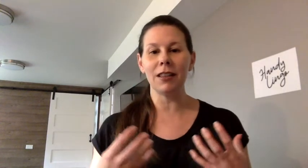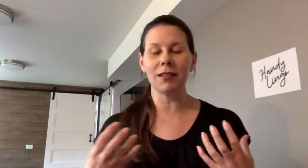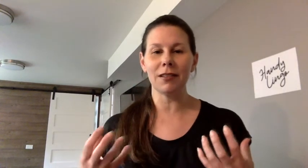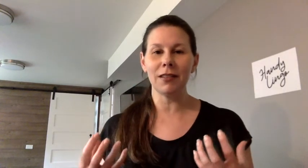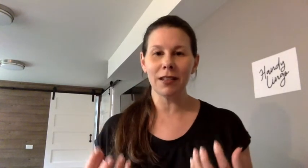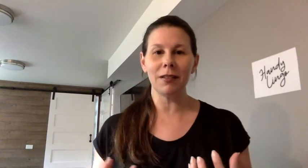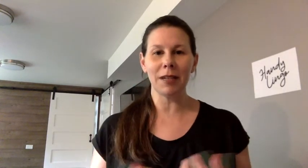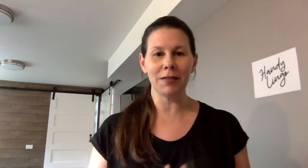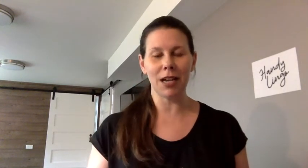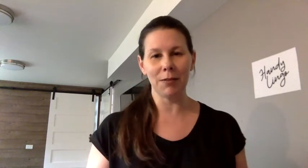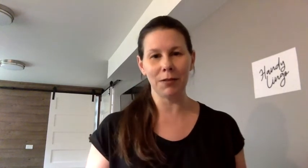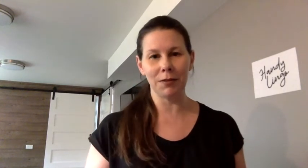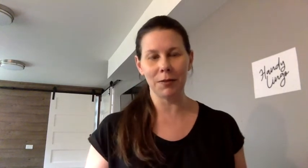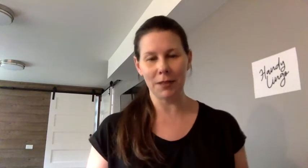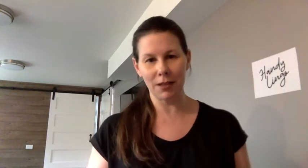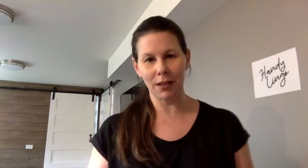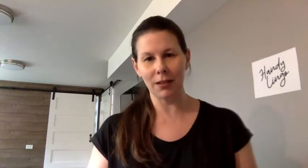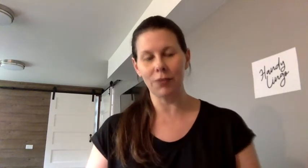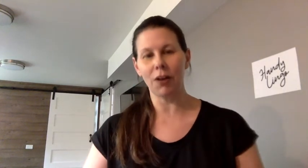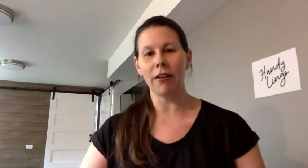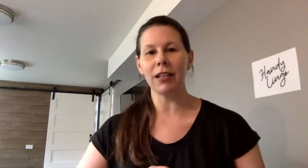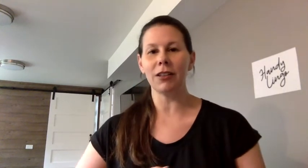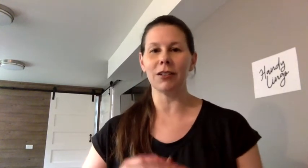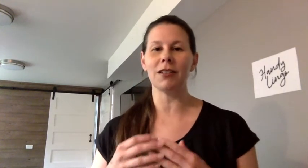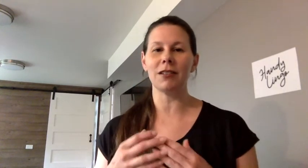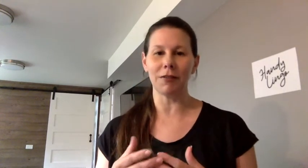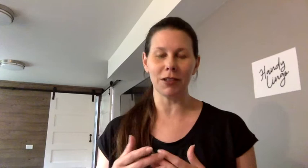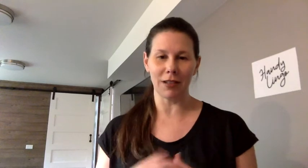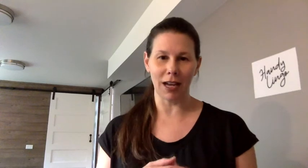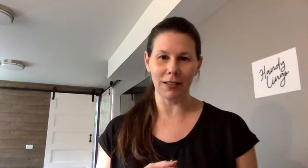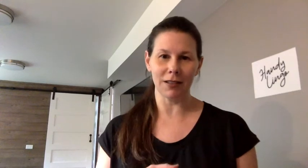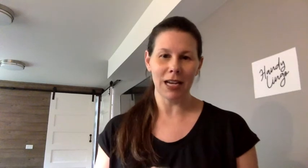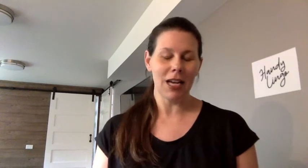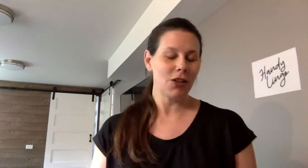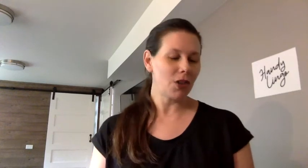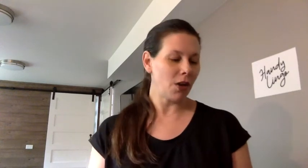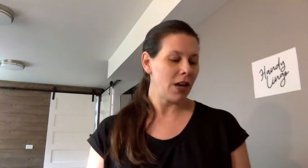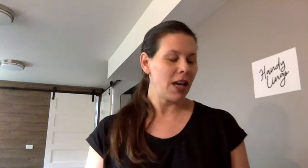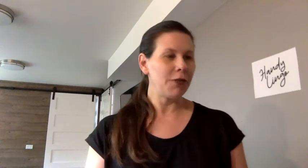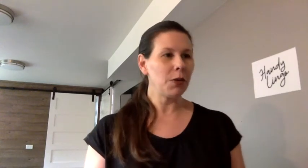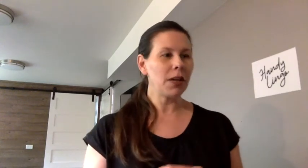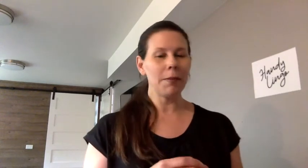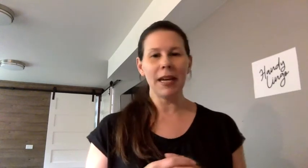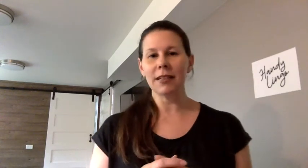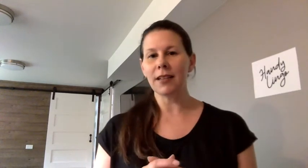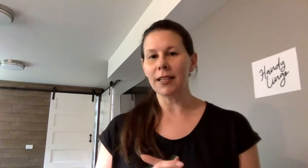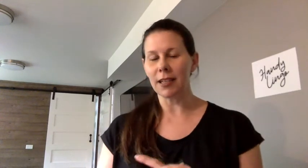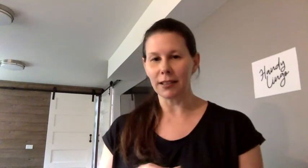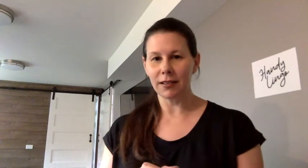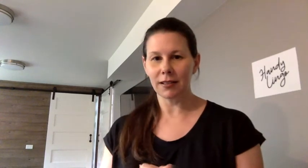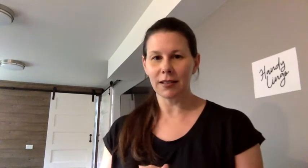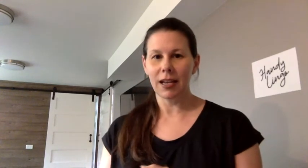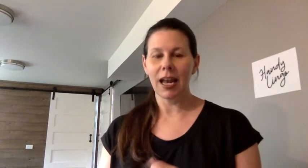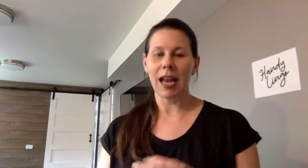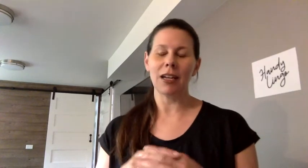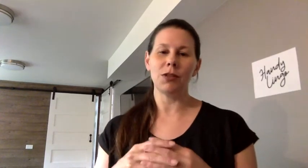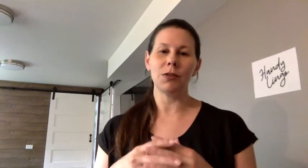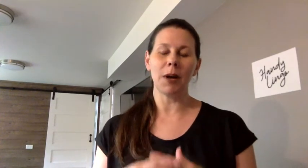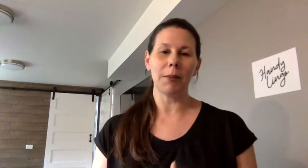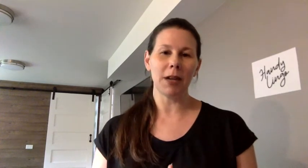this little amount of time that we've spent together, you've already learned several signs. So if you were going to make a sentence and use proper